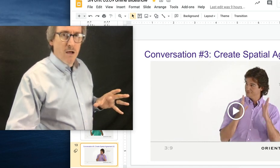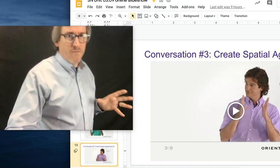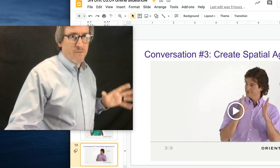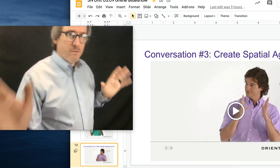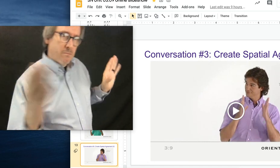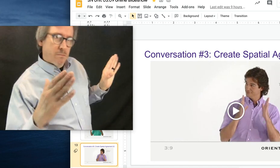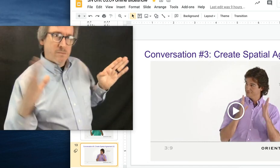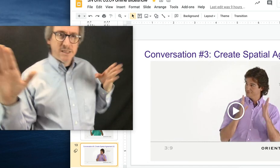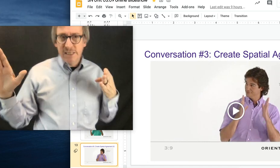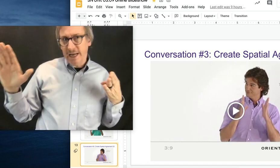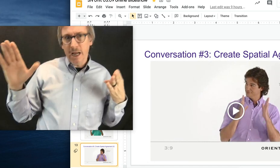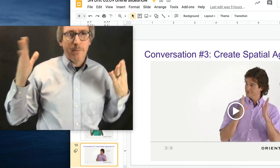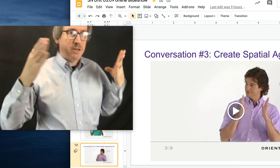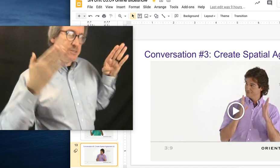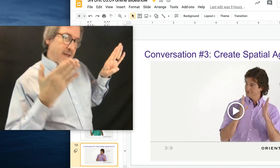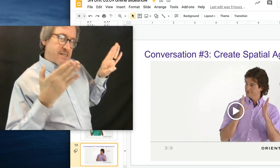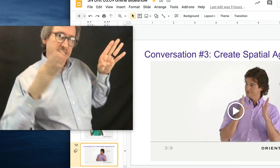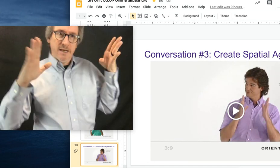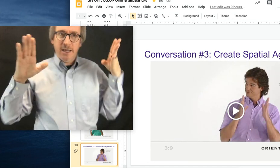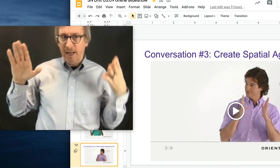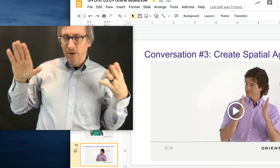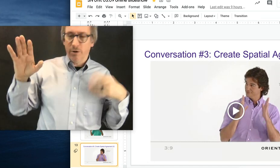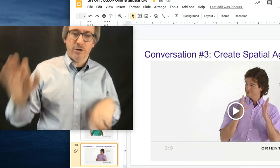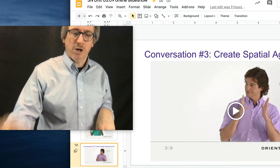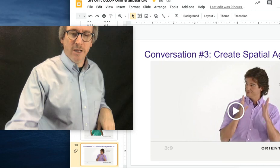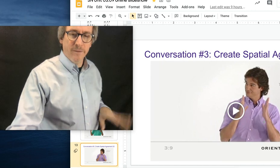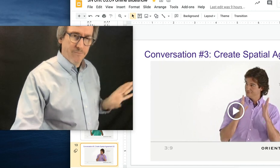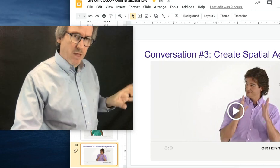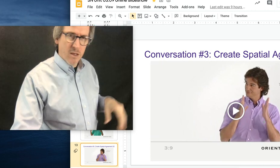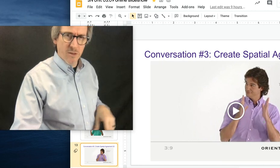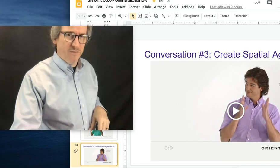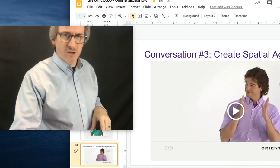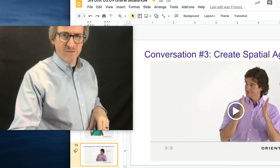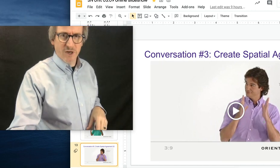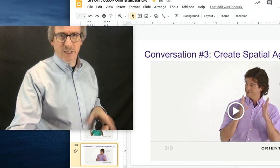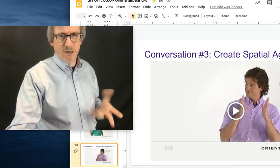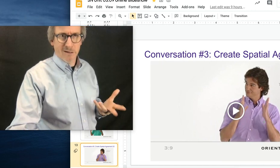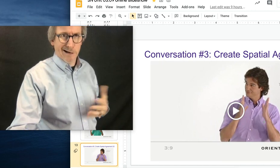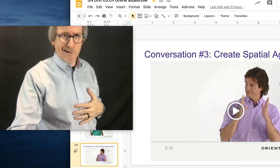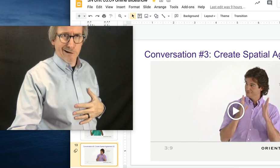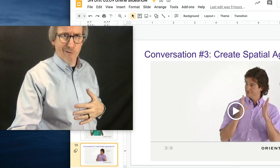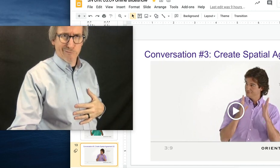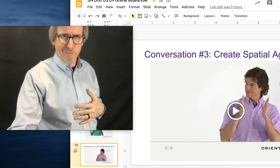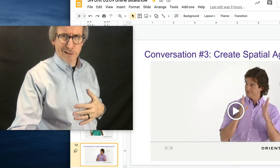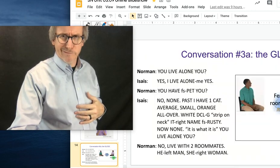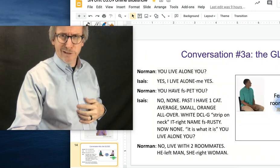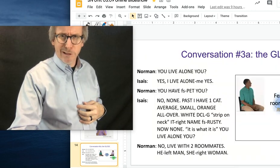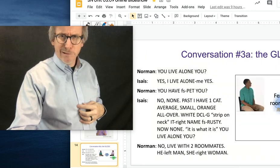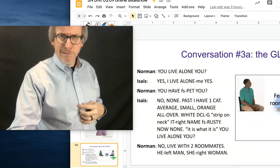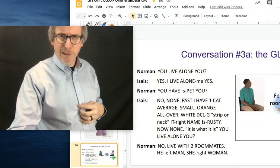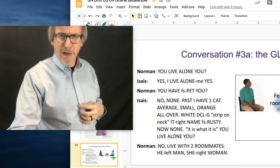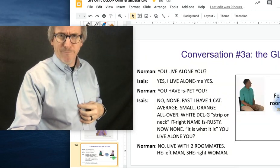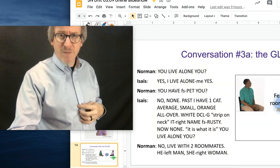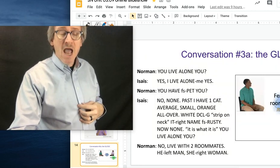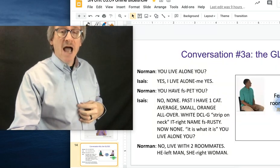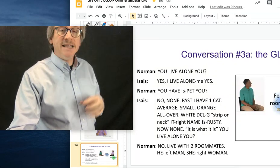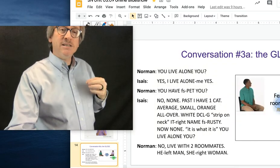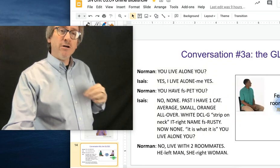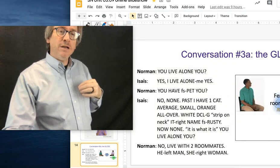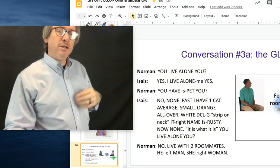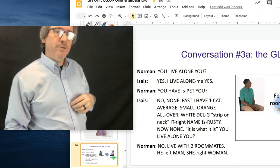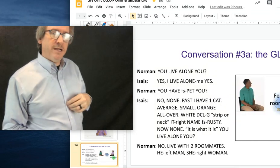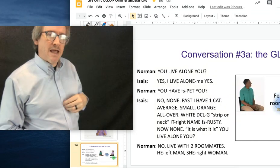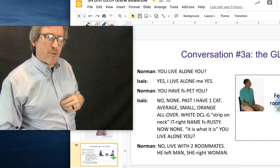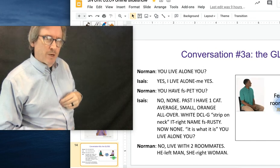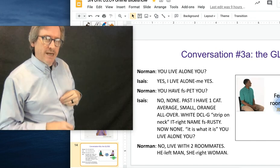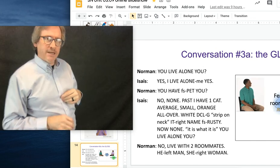examples of setting up in space and indicating where you're talking. The video is very clear. I don't need to go over it myself. I